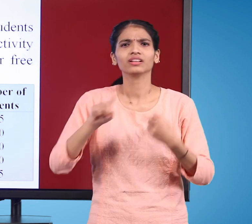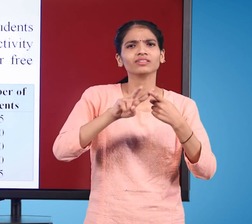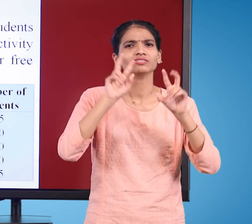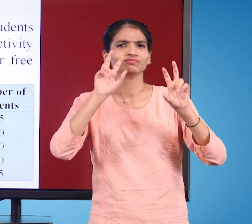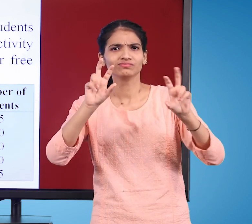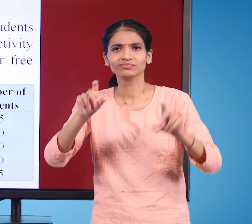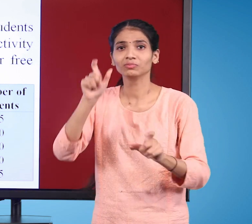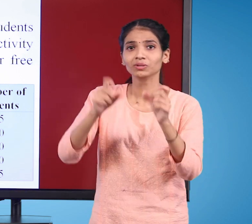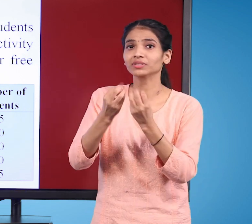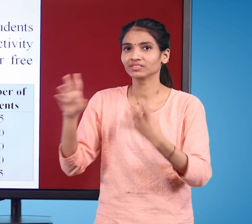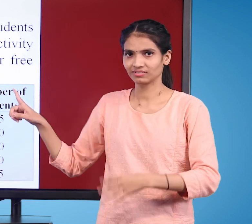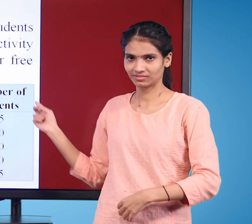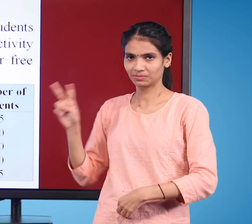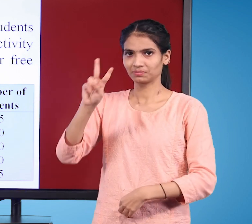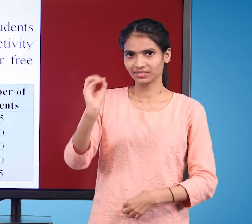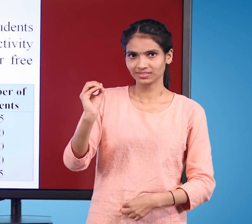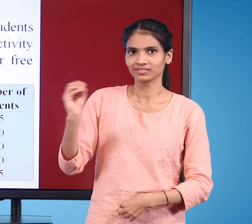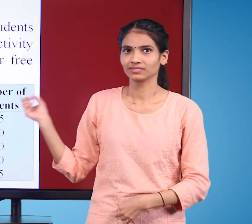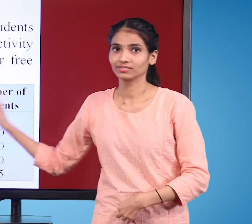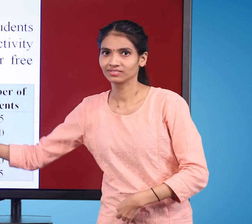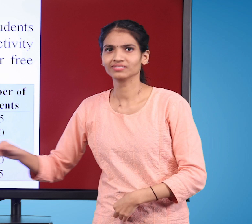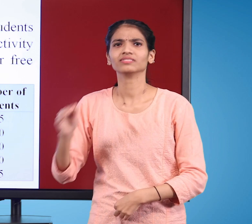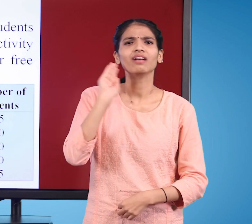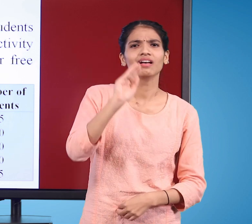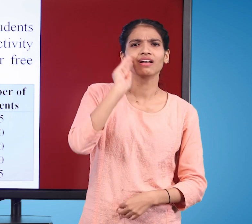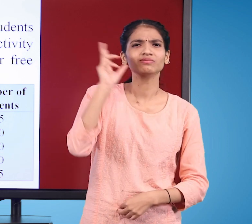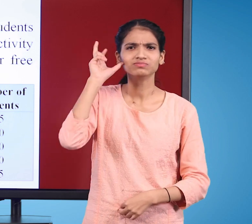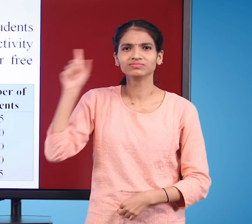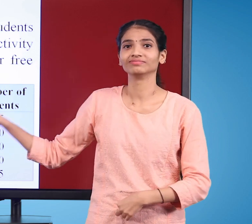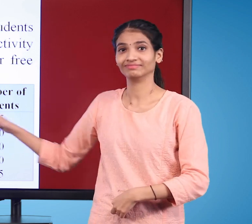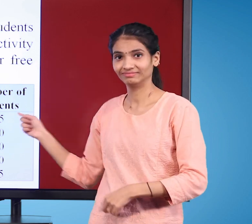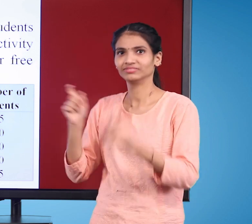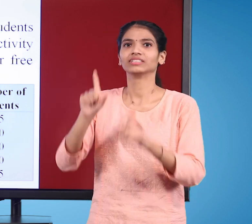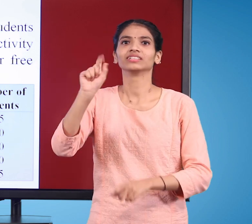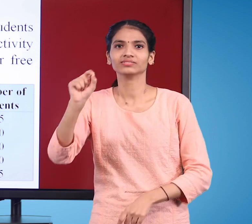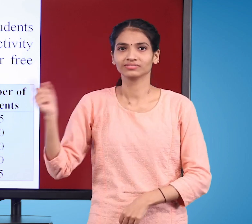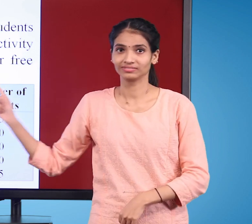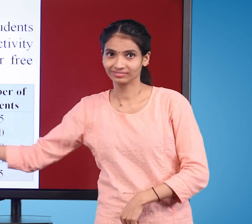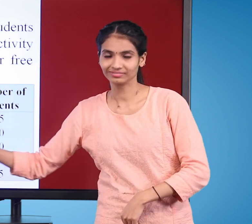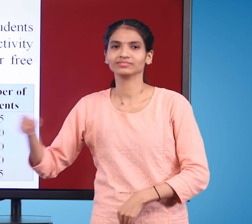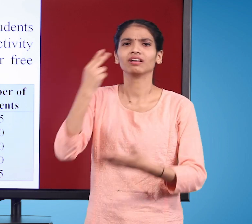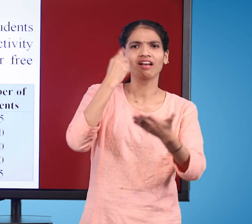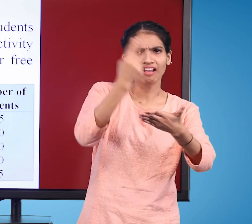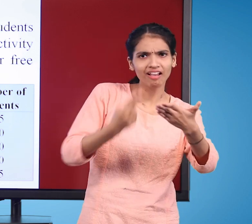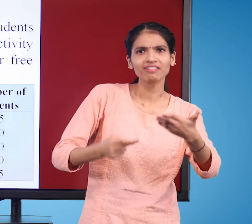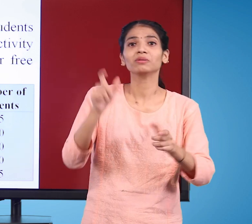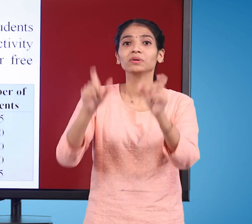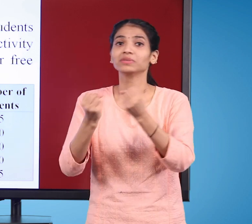Watching TV, 20. Listening to music, 10. Painting,